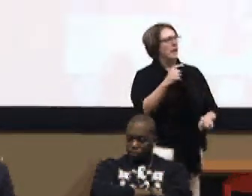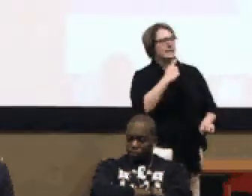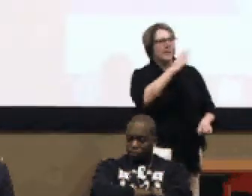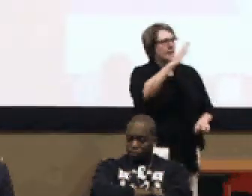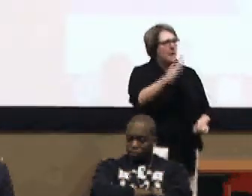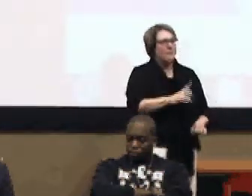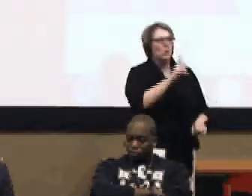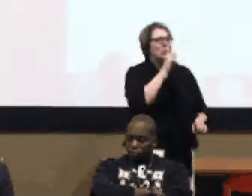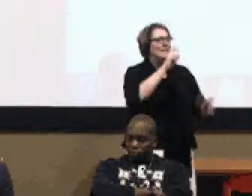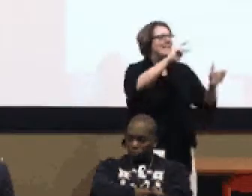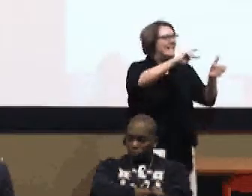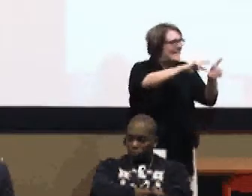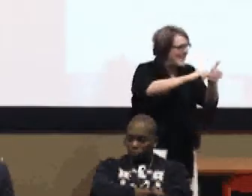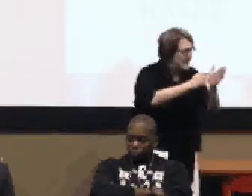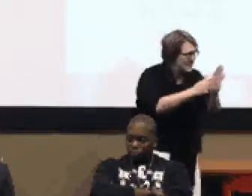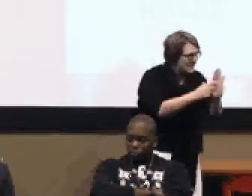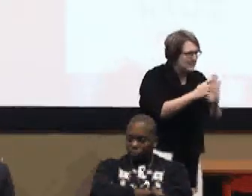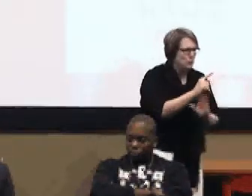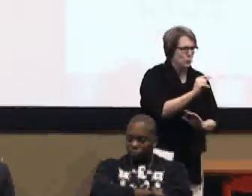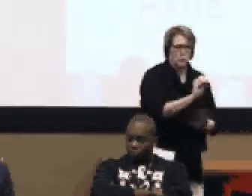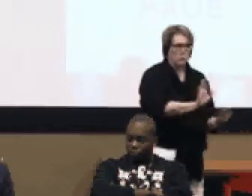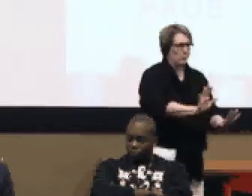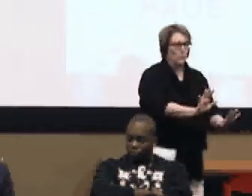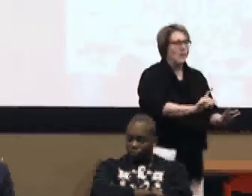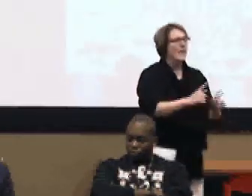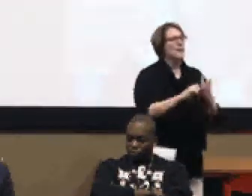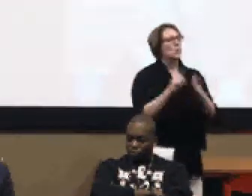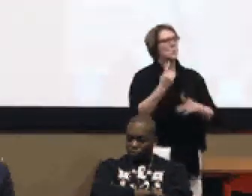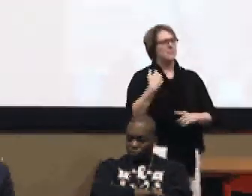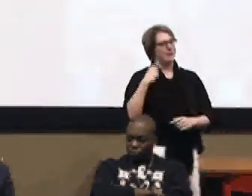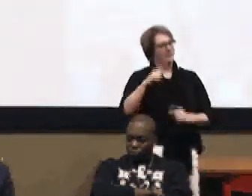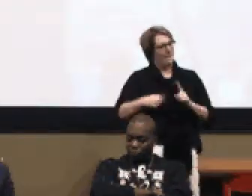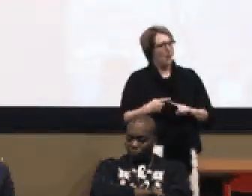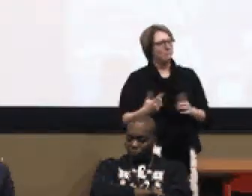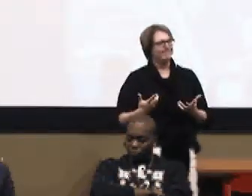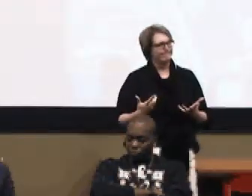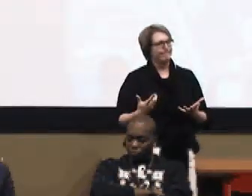never really intended to. For me, it was always about, I just want to